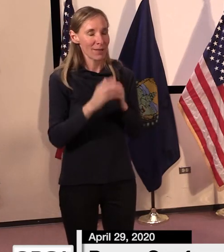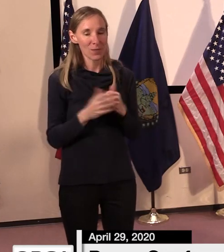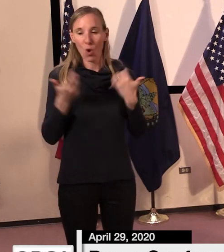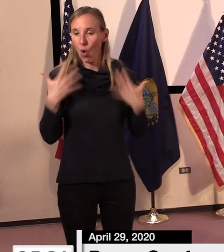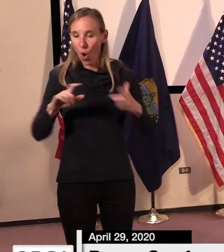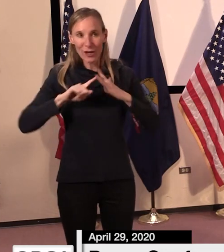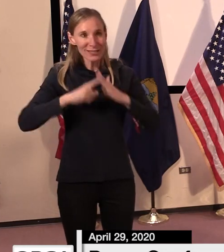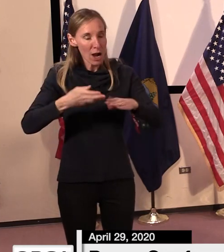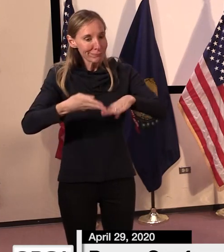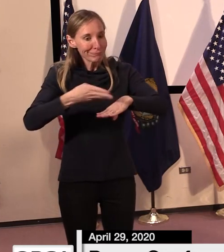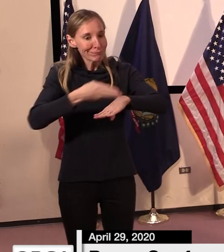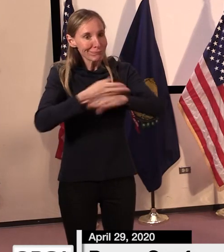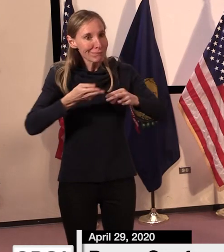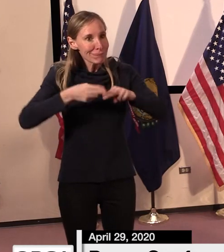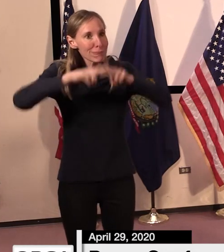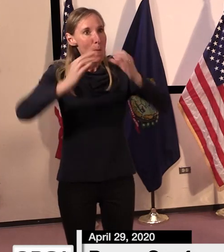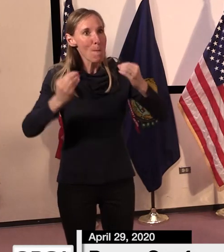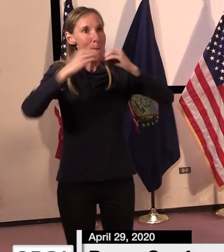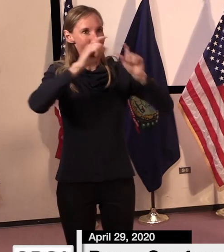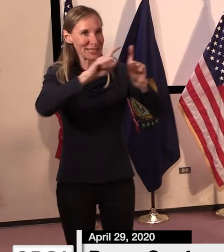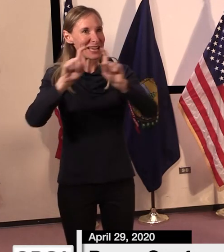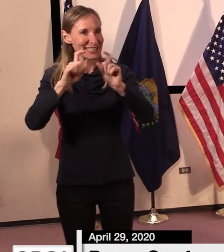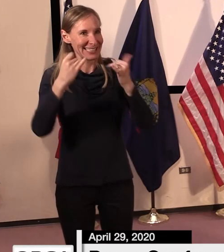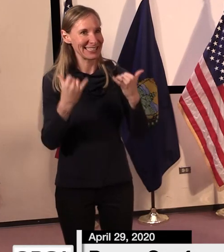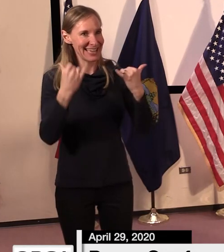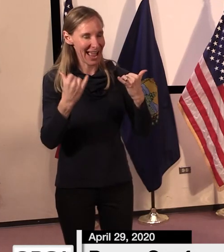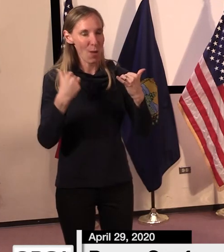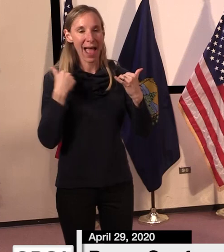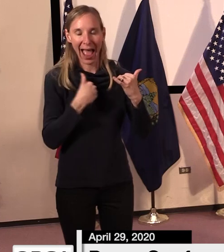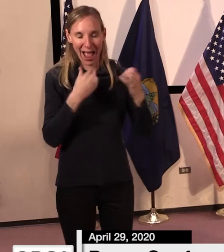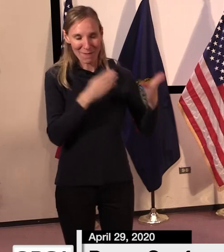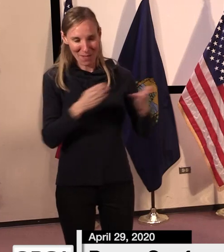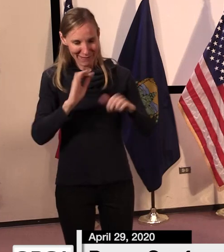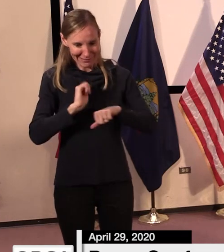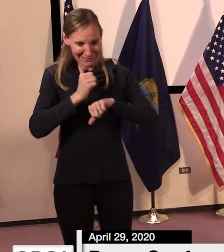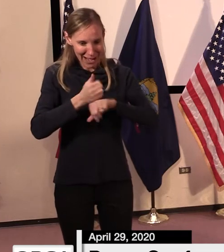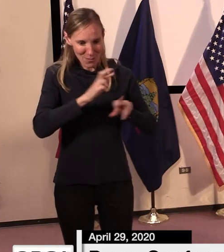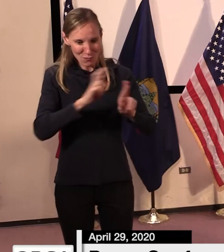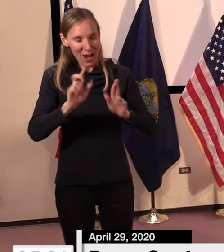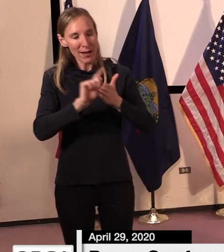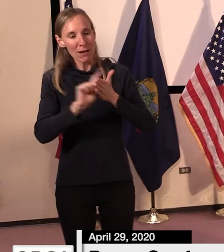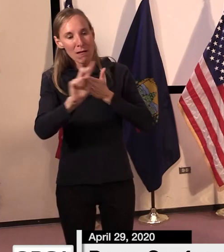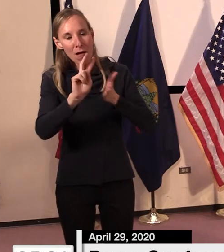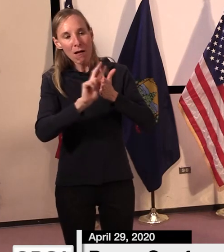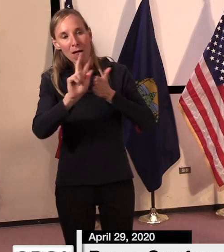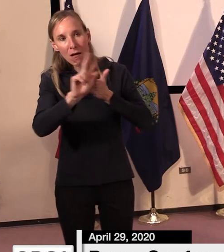begun, and a plan is in place to phase its growth over the next several weeks.